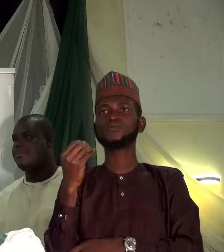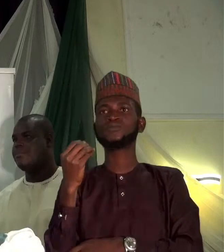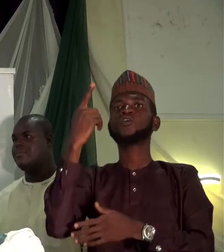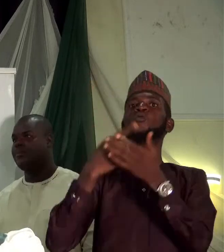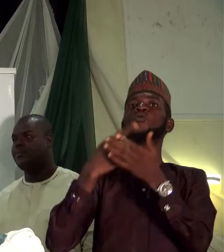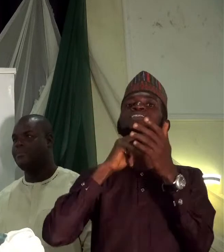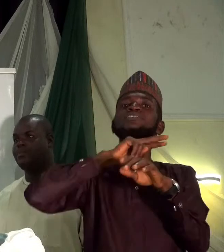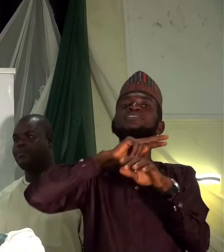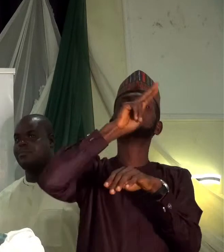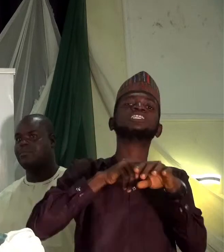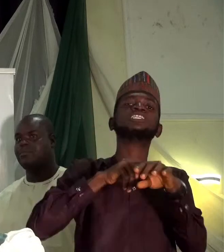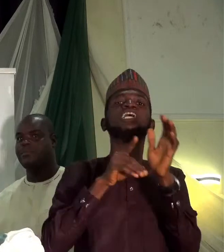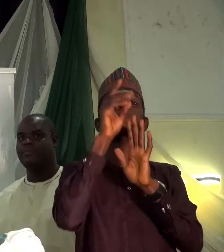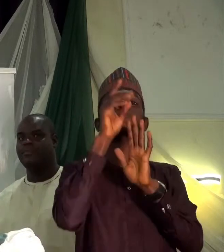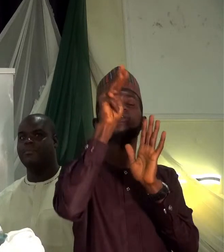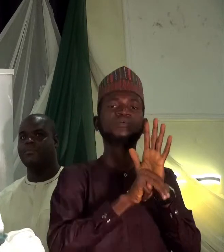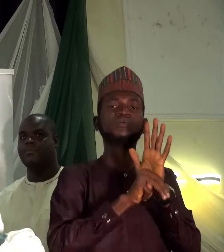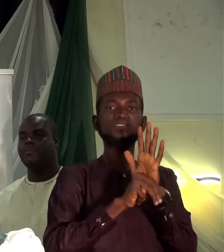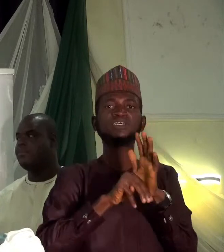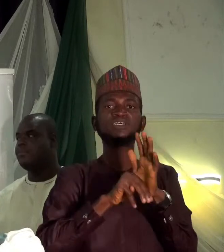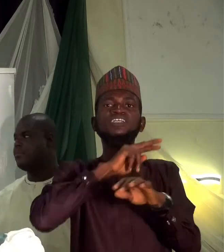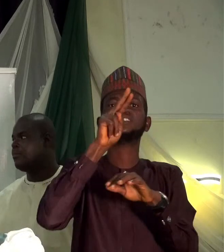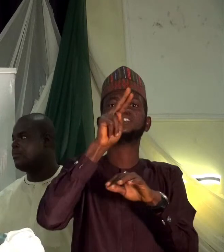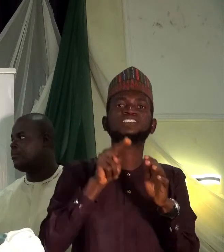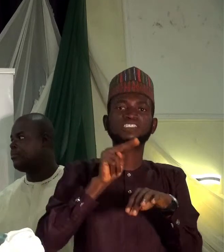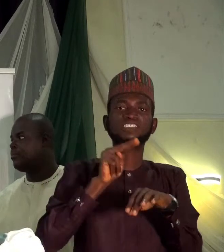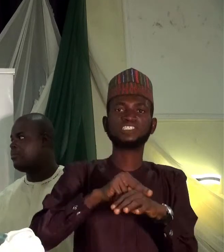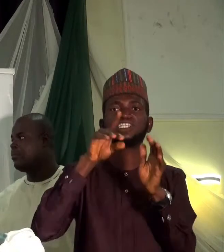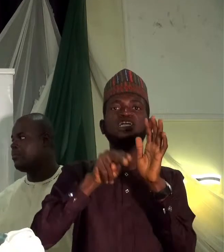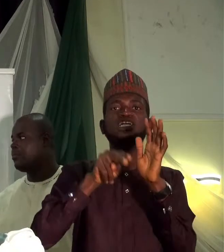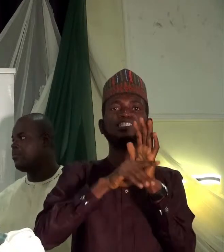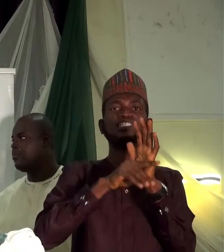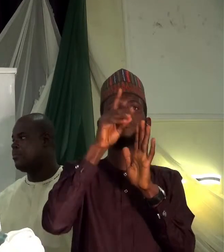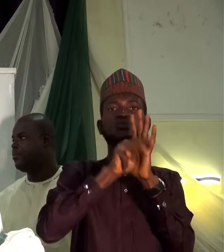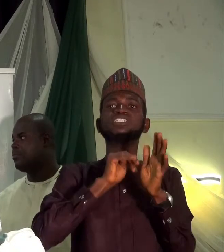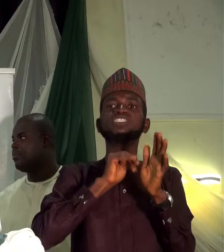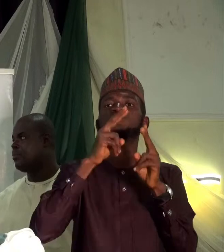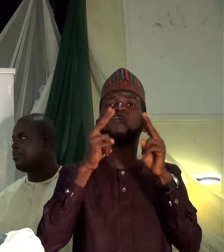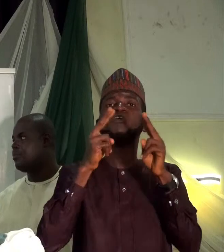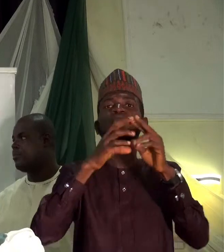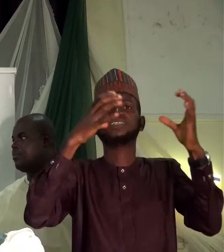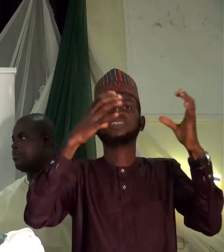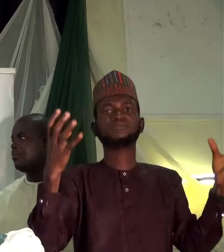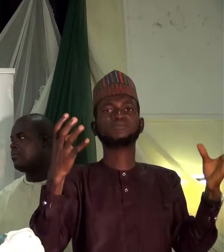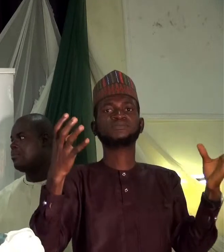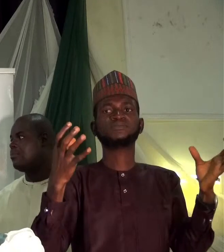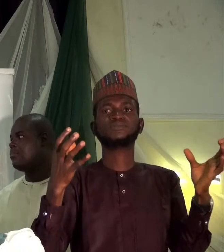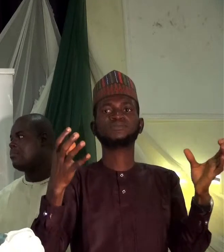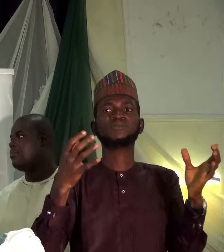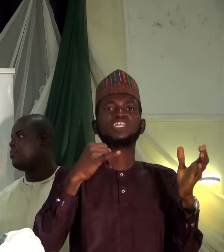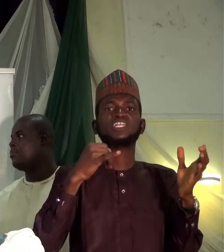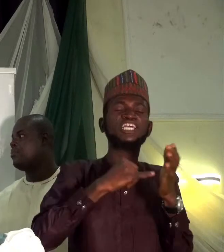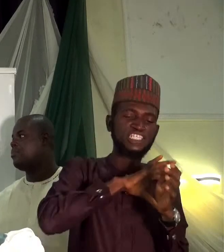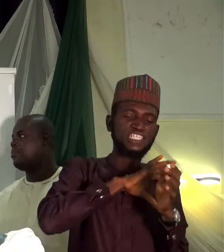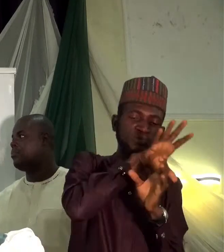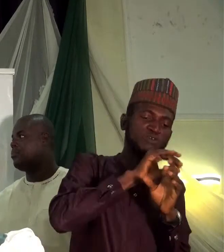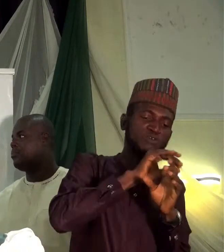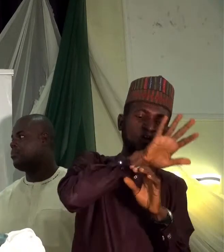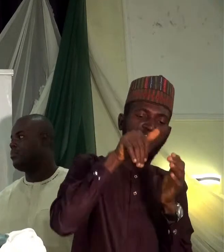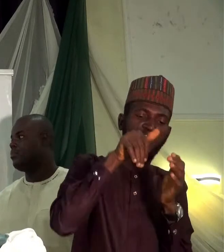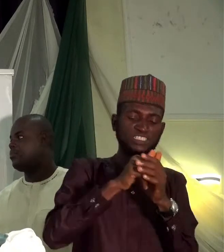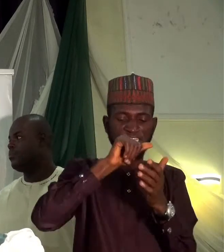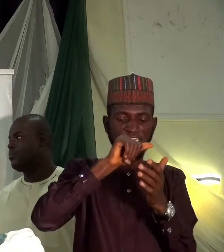national development? National development is very comprehensive. It includes all aspects of life of an individual and the